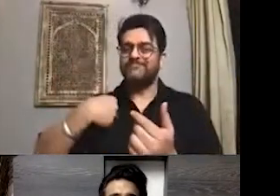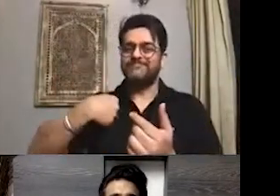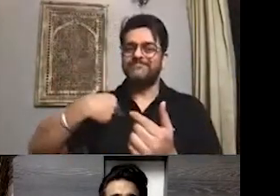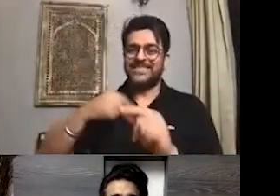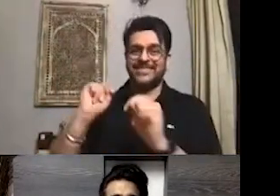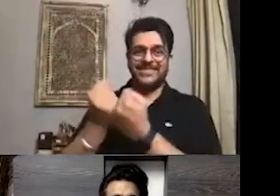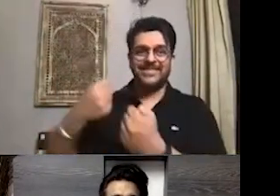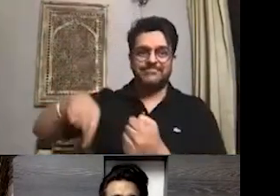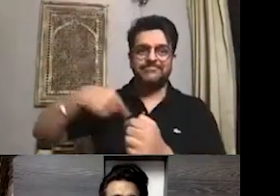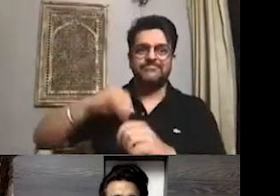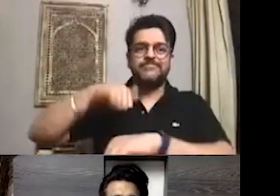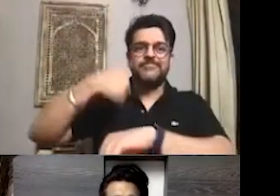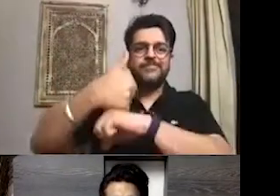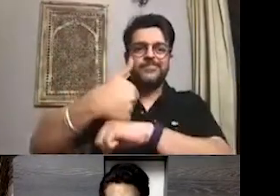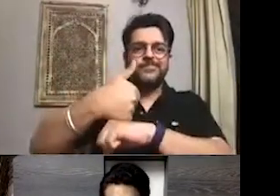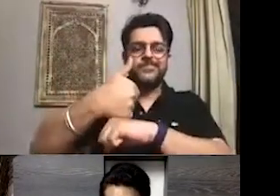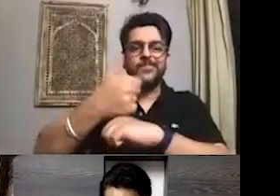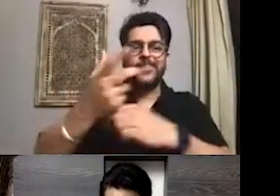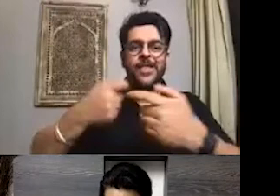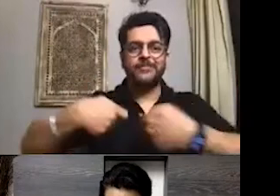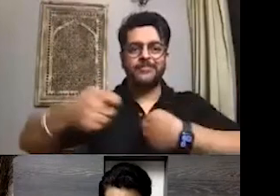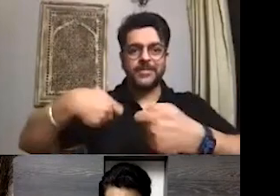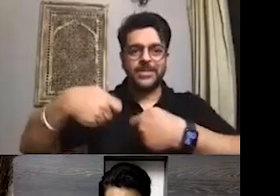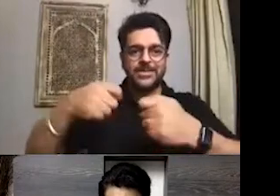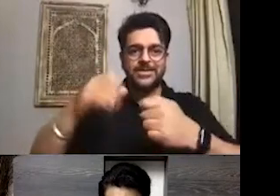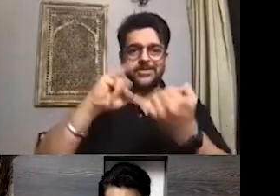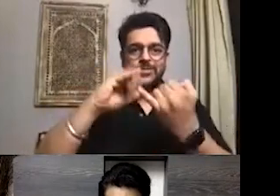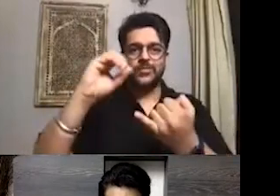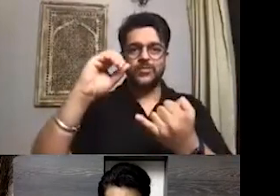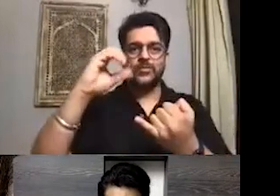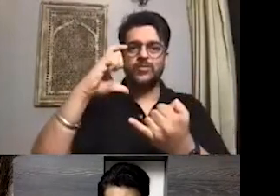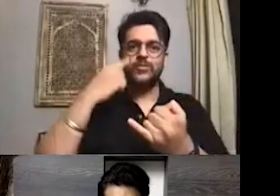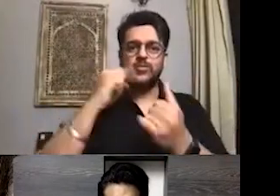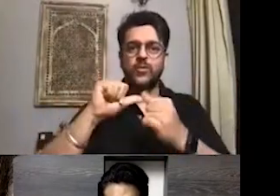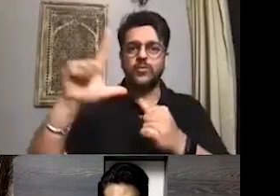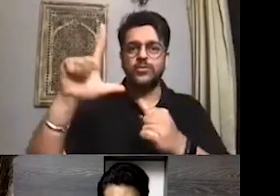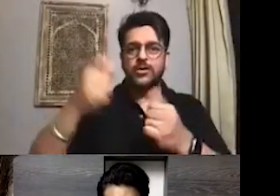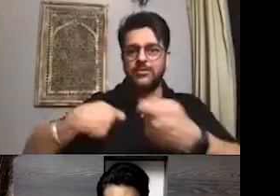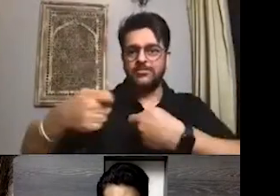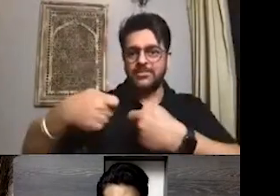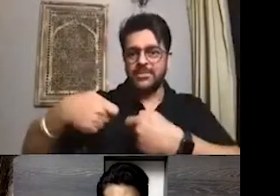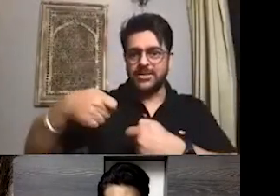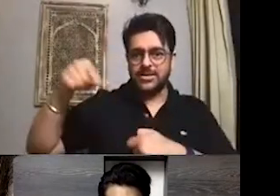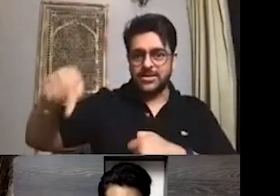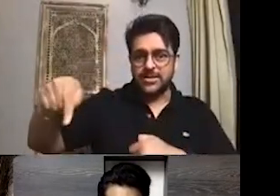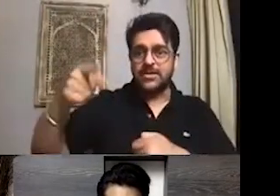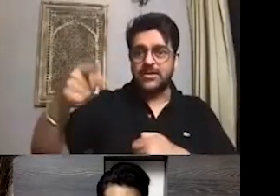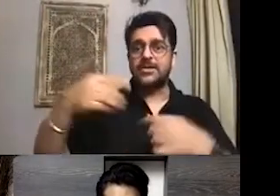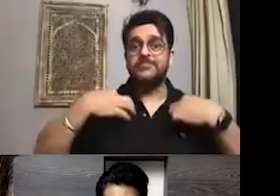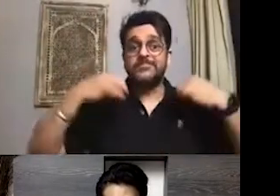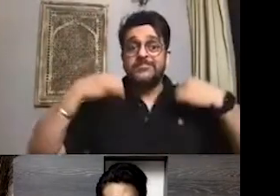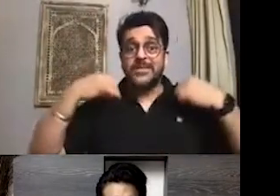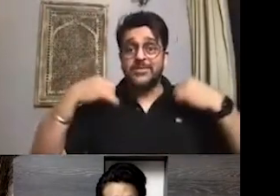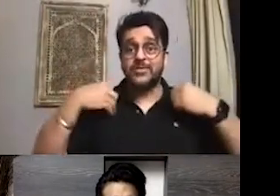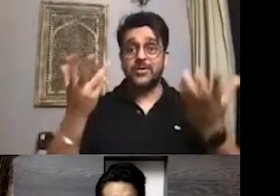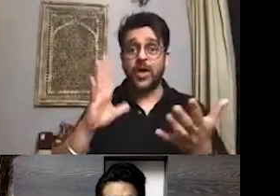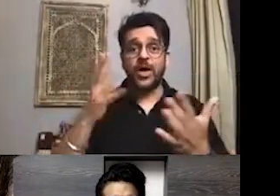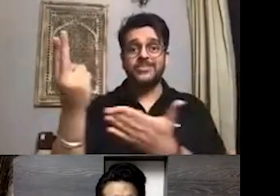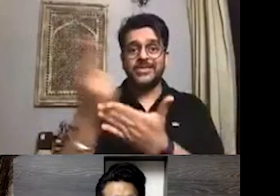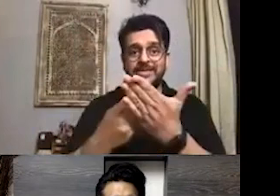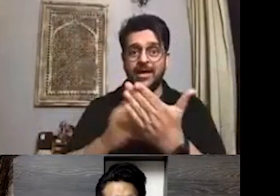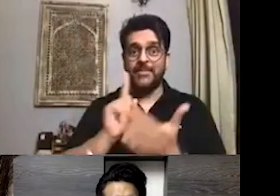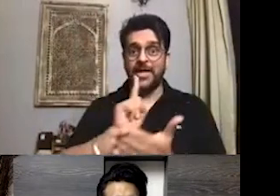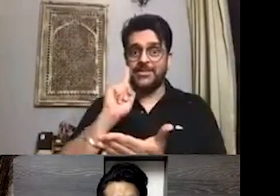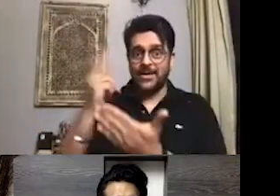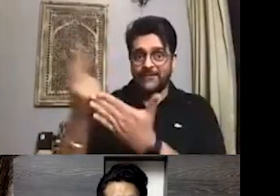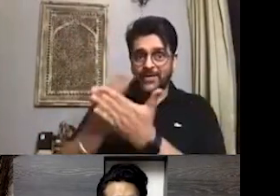So this is my team and I, we have our own social business for a social